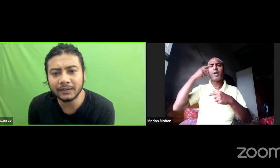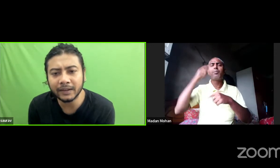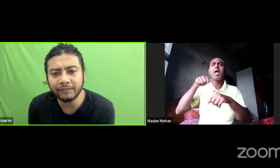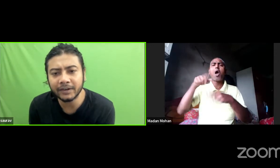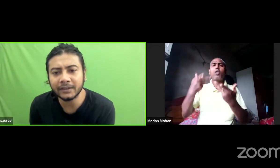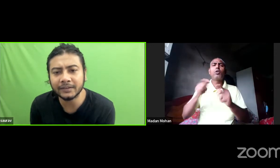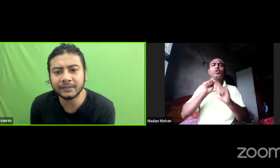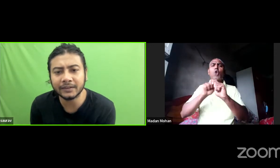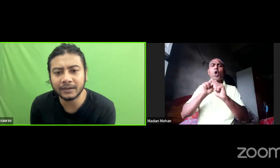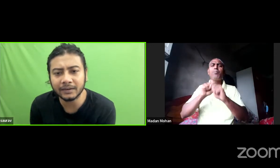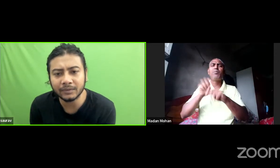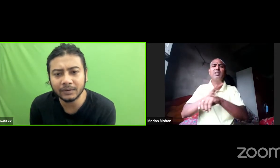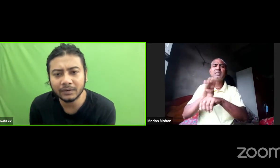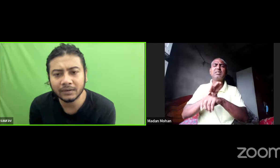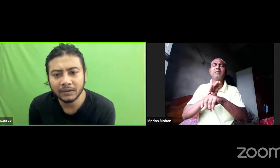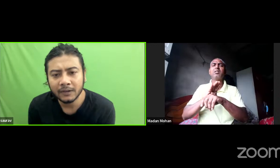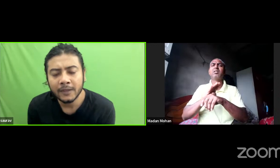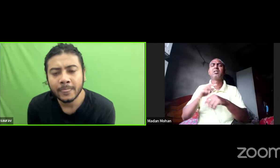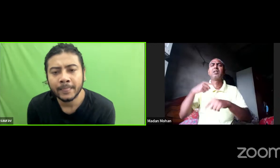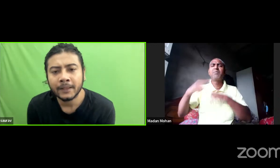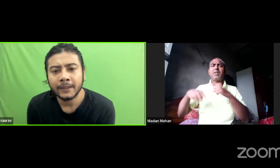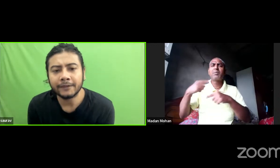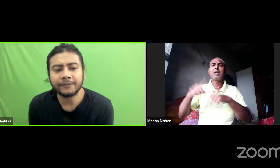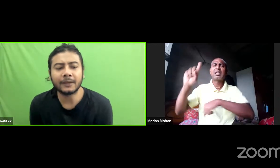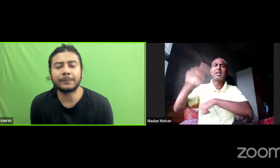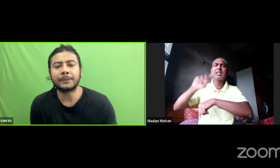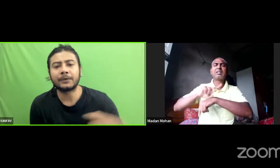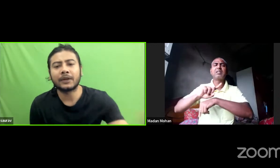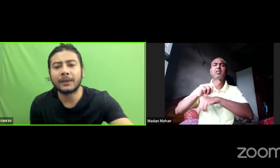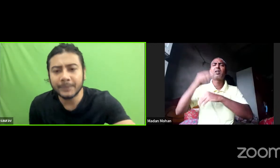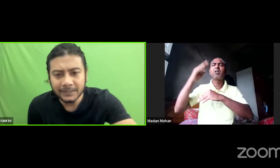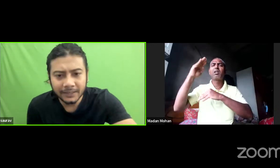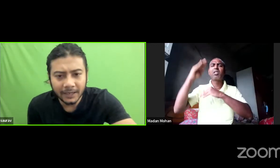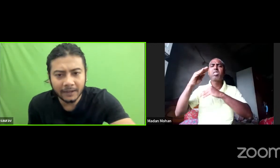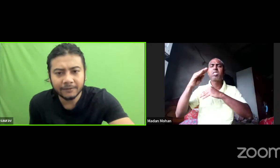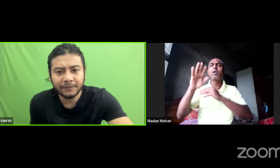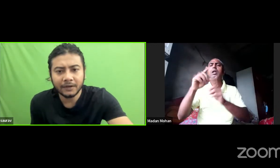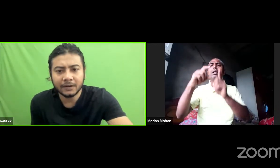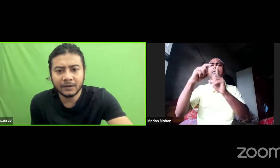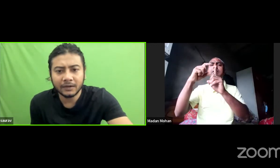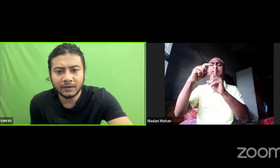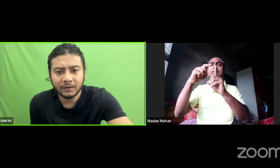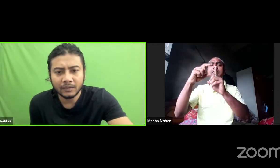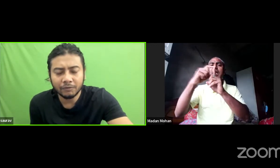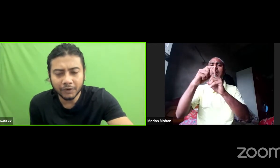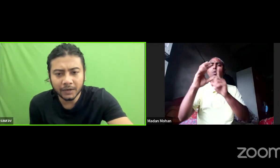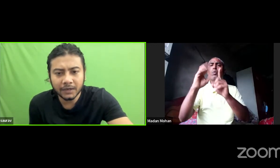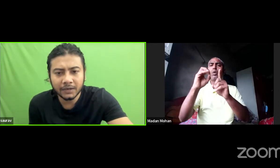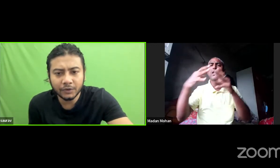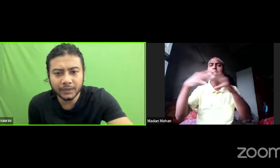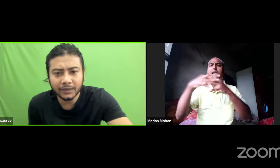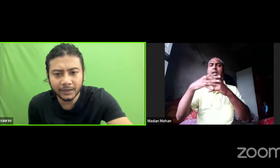the everyday 16 round. If some people are busy, have work during the